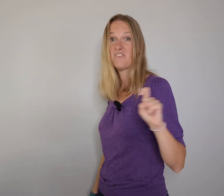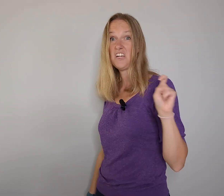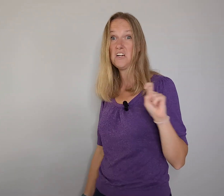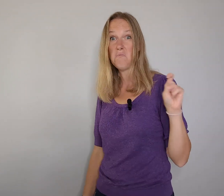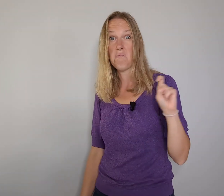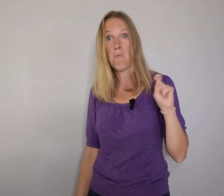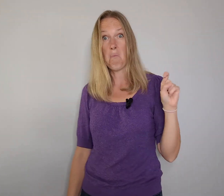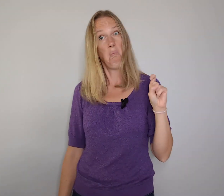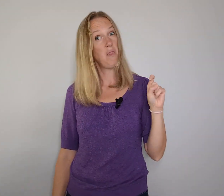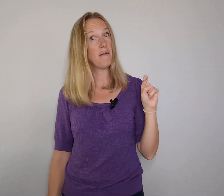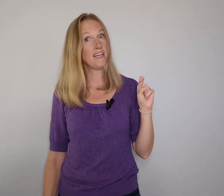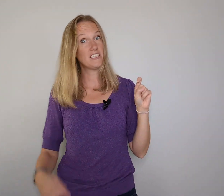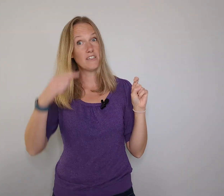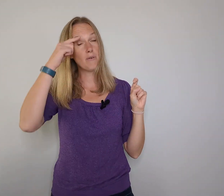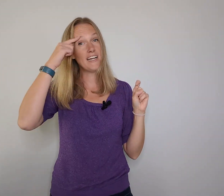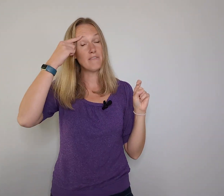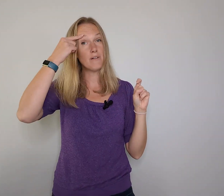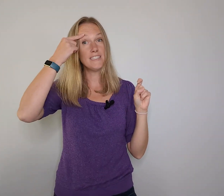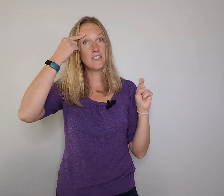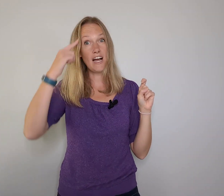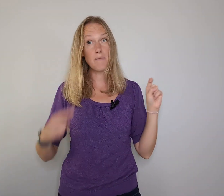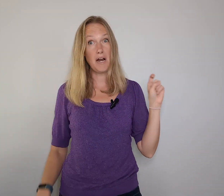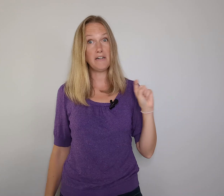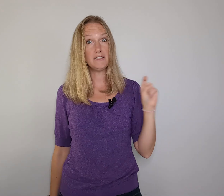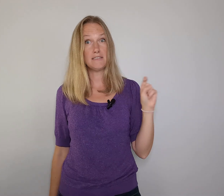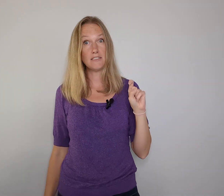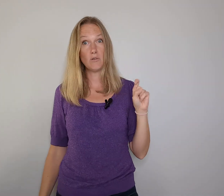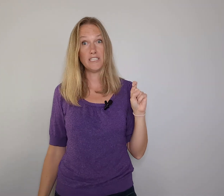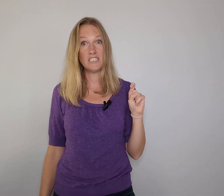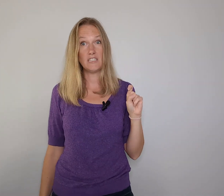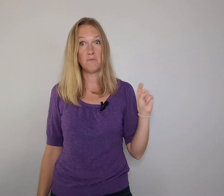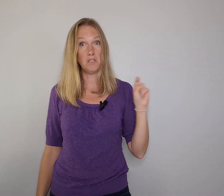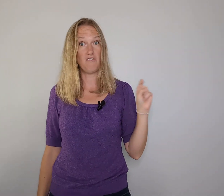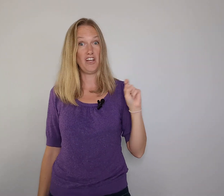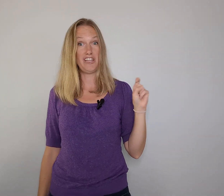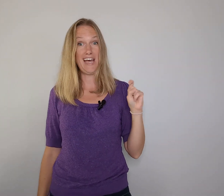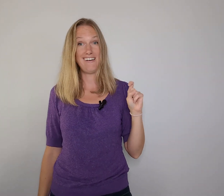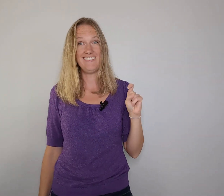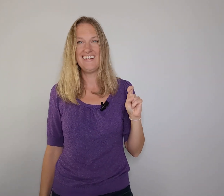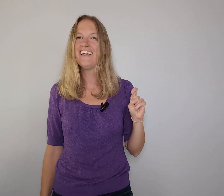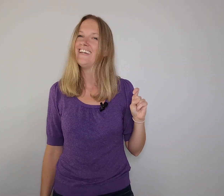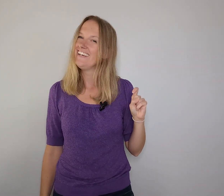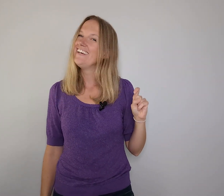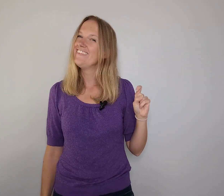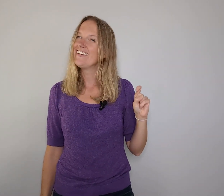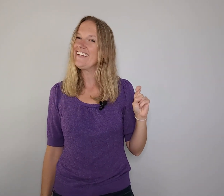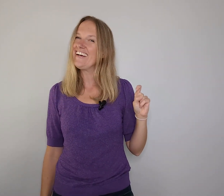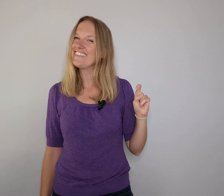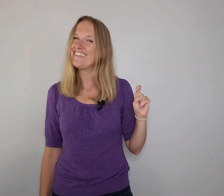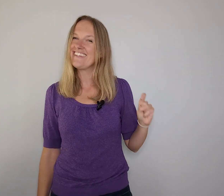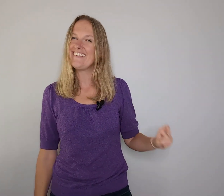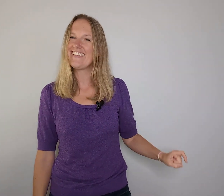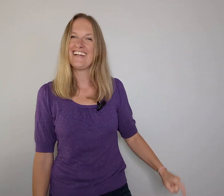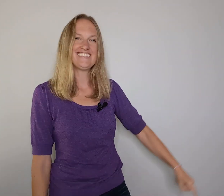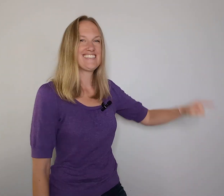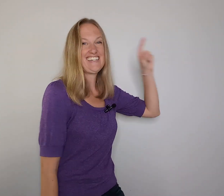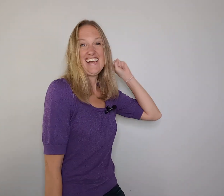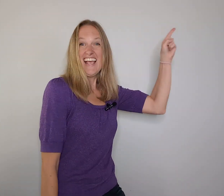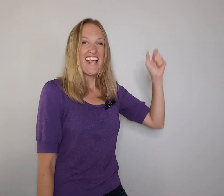finger. And make sure you raise your eyebrows. It's a question. Will he fail now? You guys already know the answer.